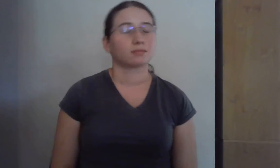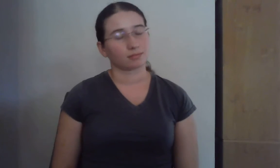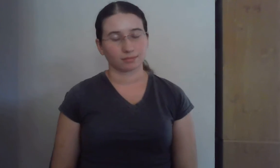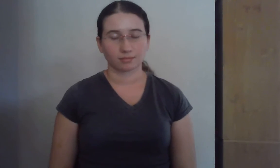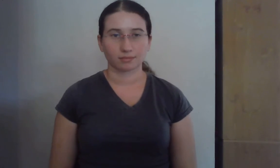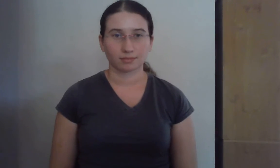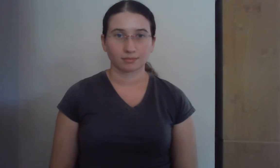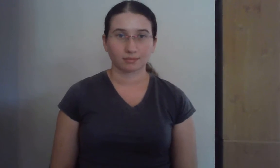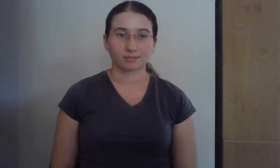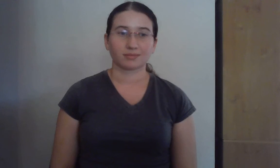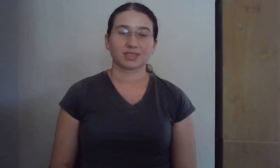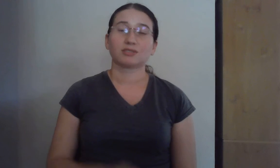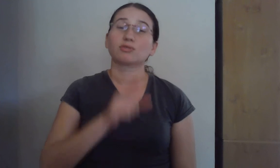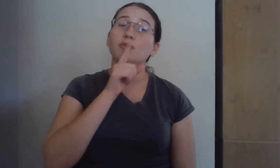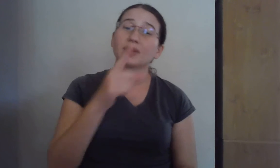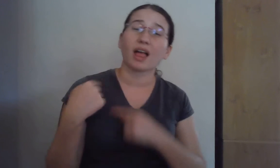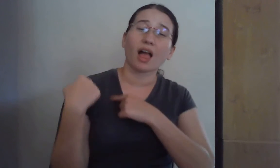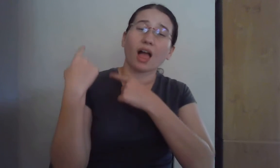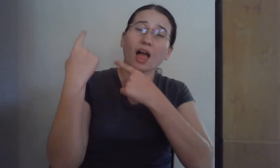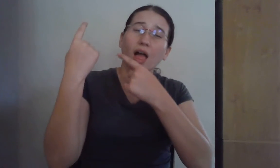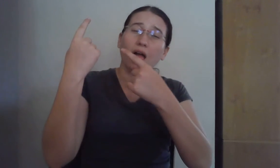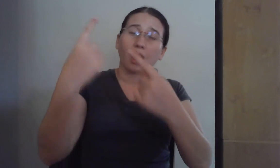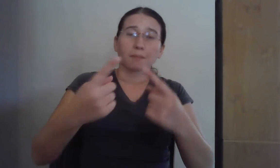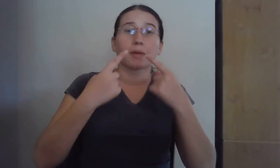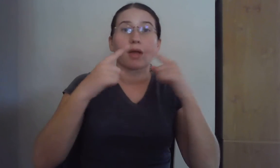It took me a long time to learn this.